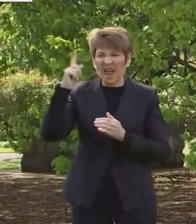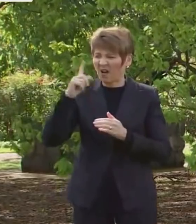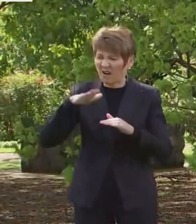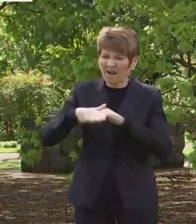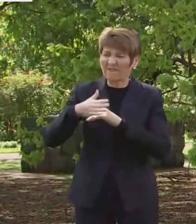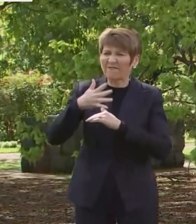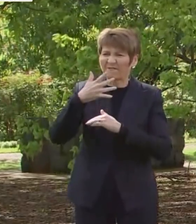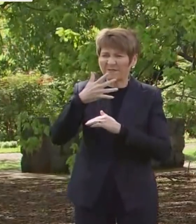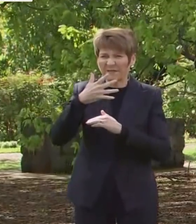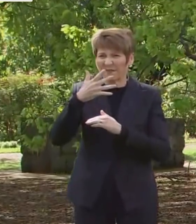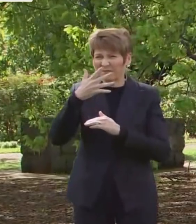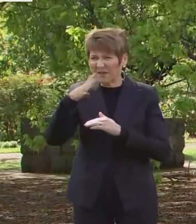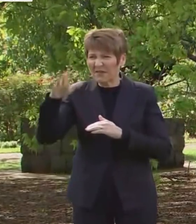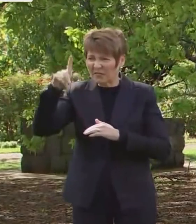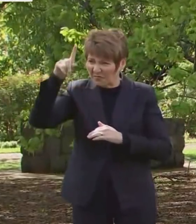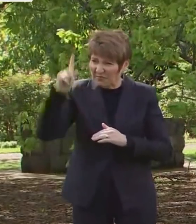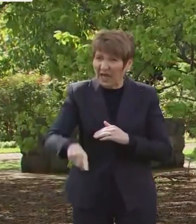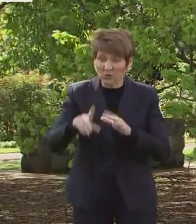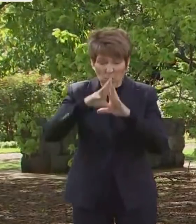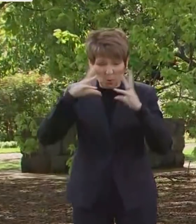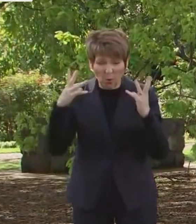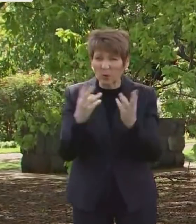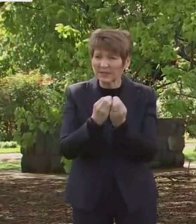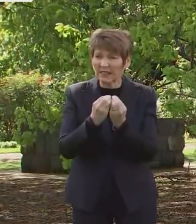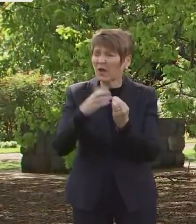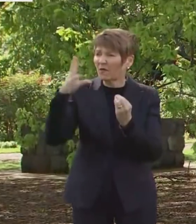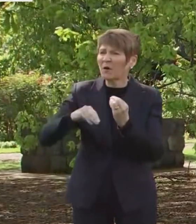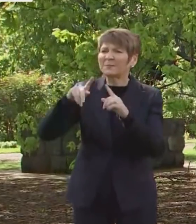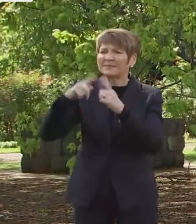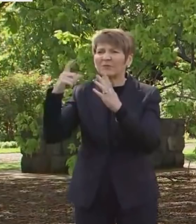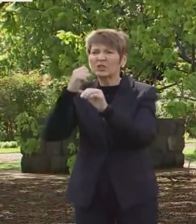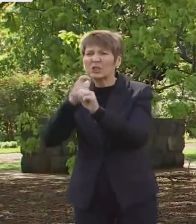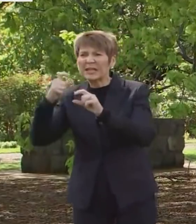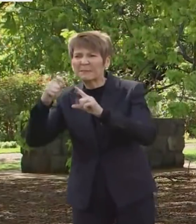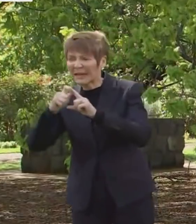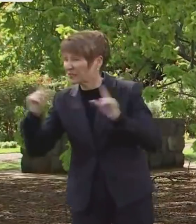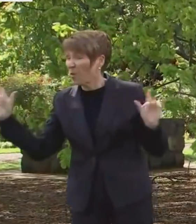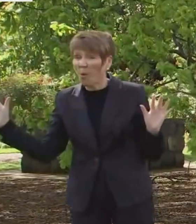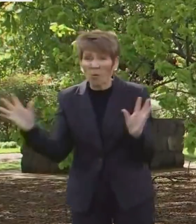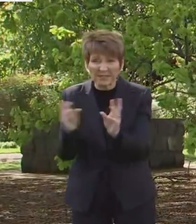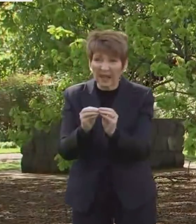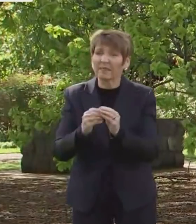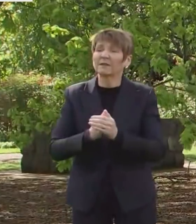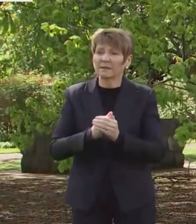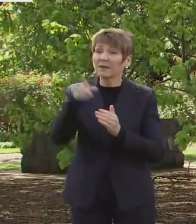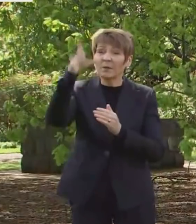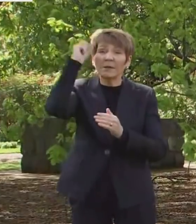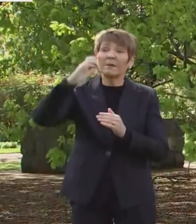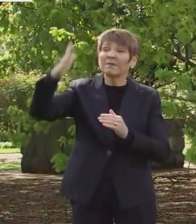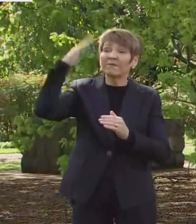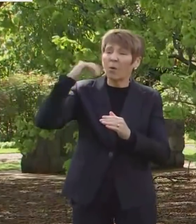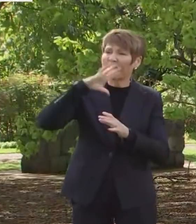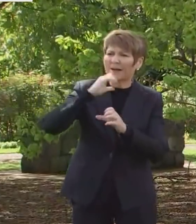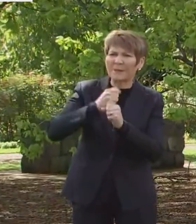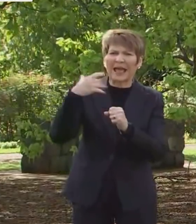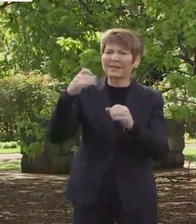2,553,178 doses administered in total through state-run centres, and we're now almost 2/3 of the way through our 1